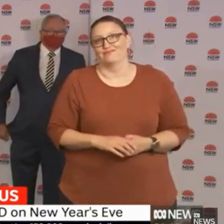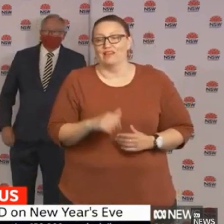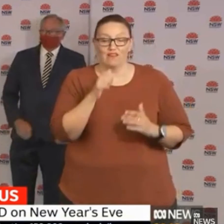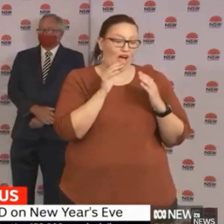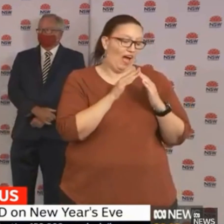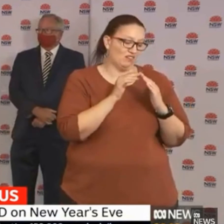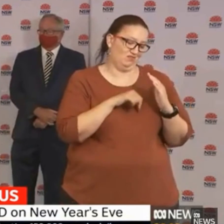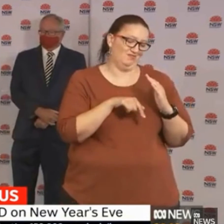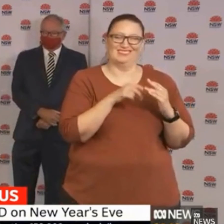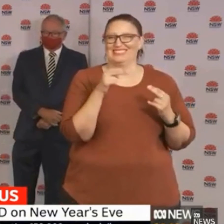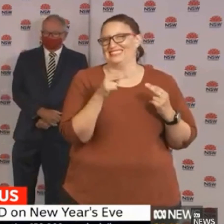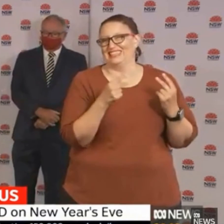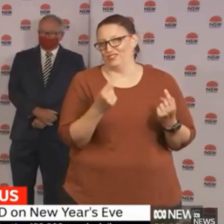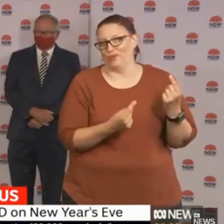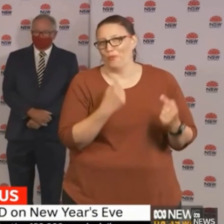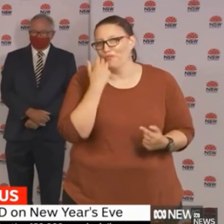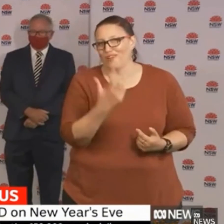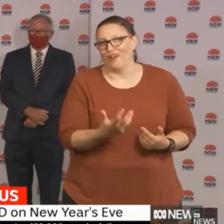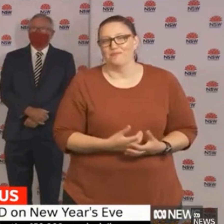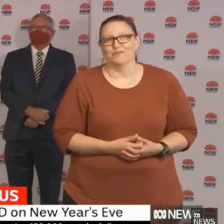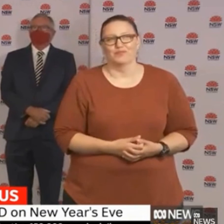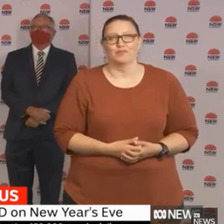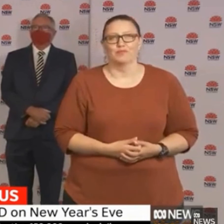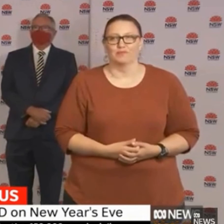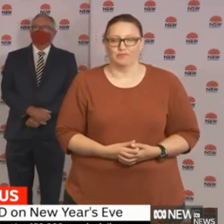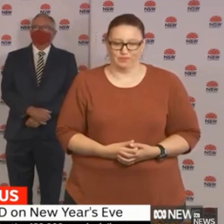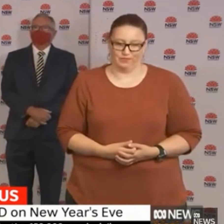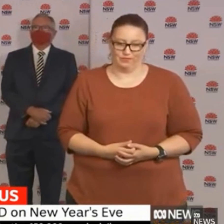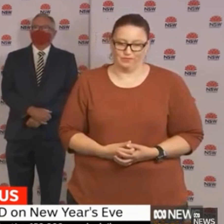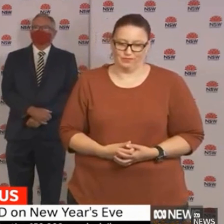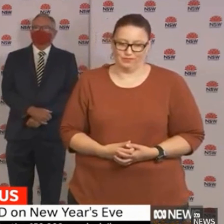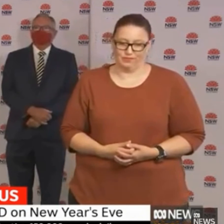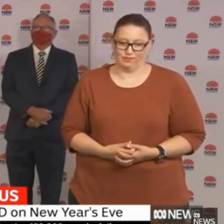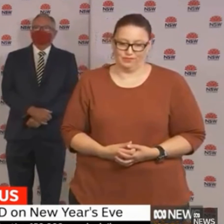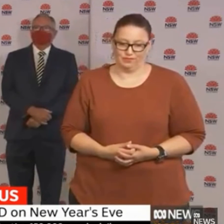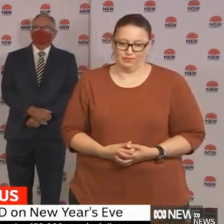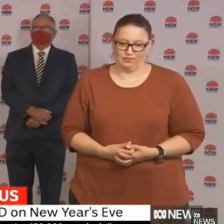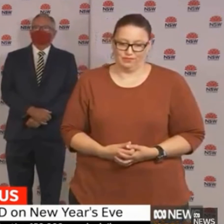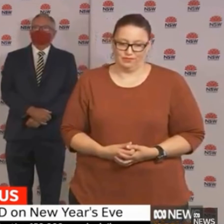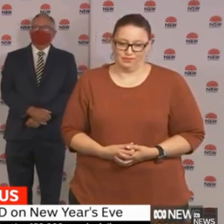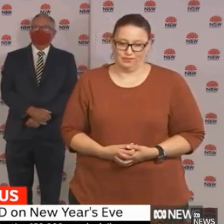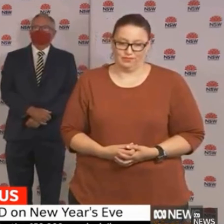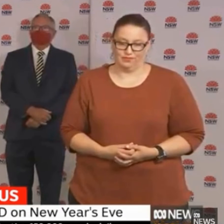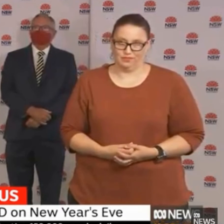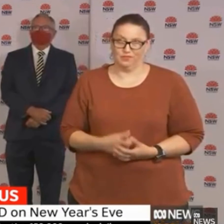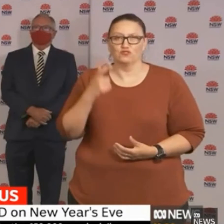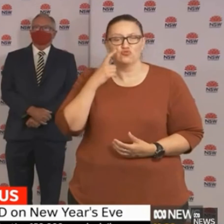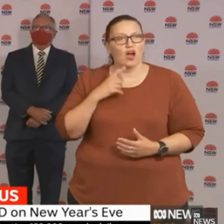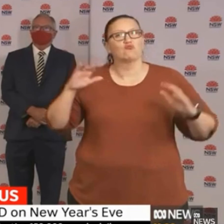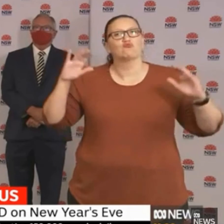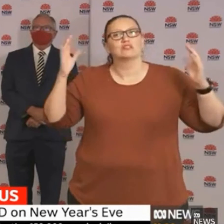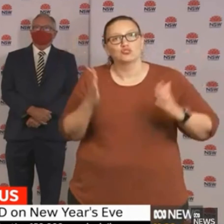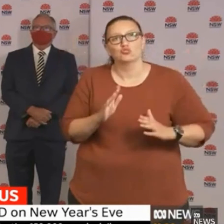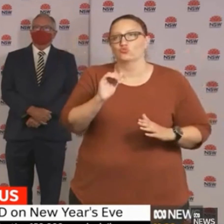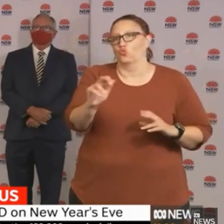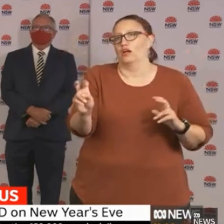other all the time, but our aim is to have as little household interaction with each other as possible. Try and reduce your activity